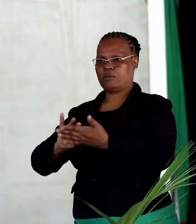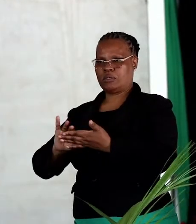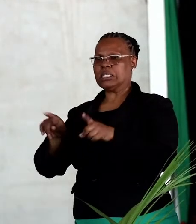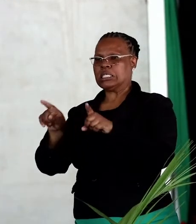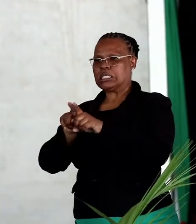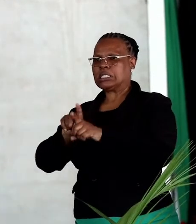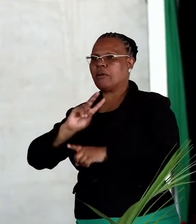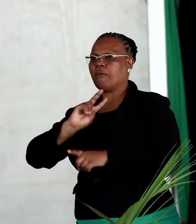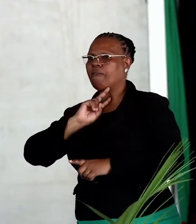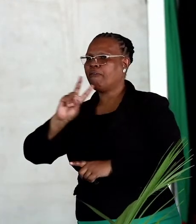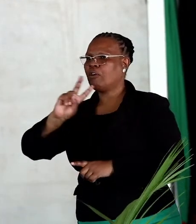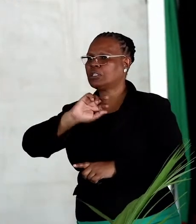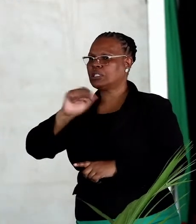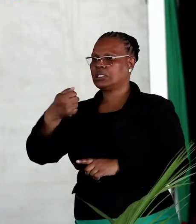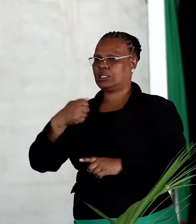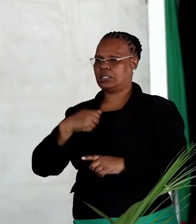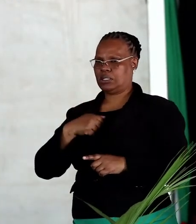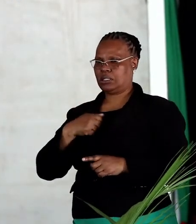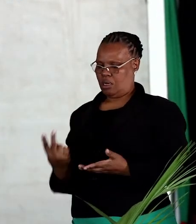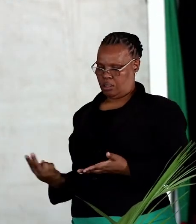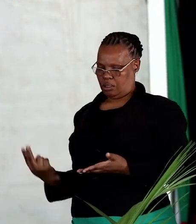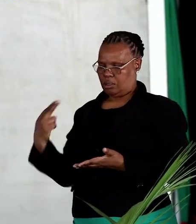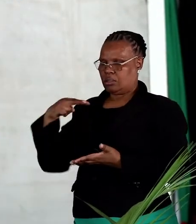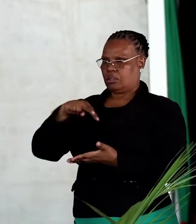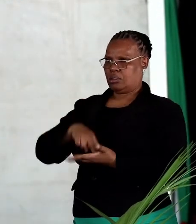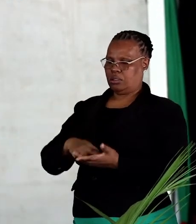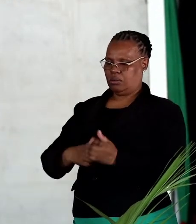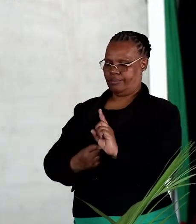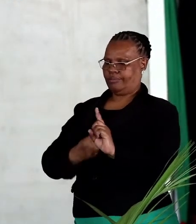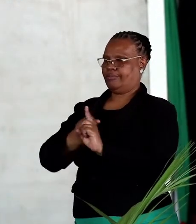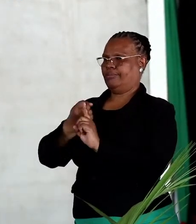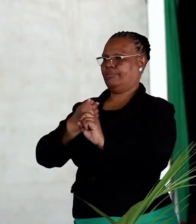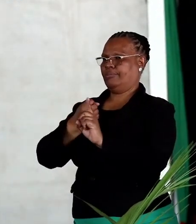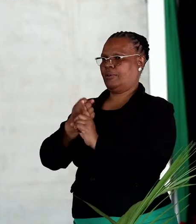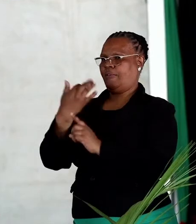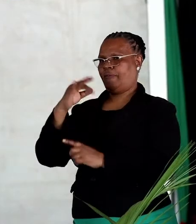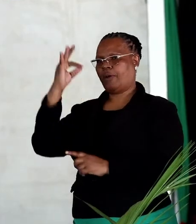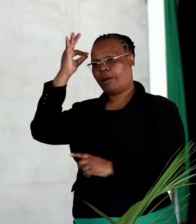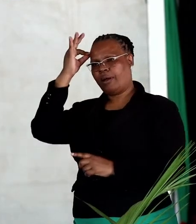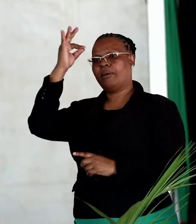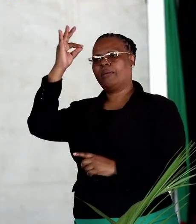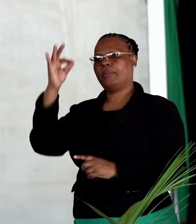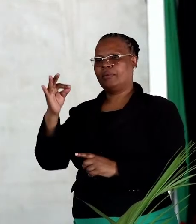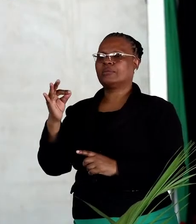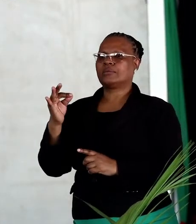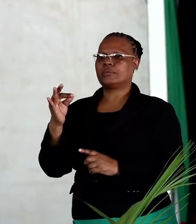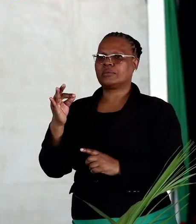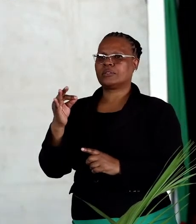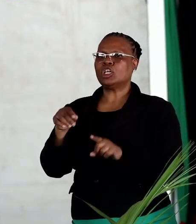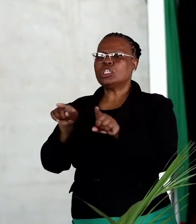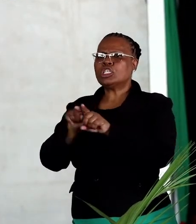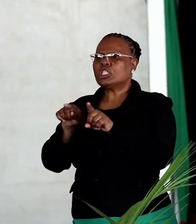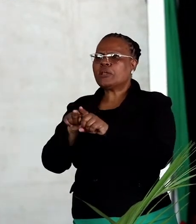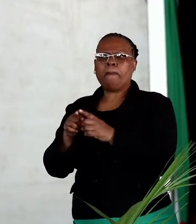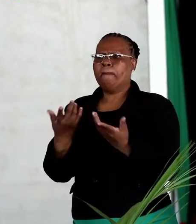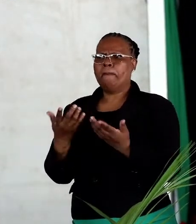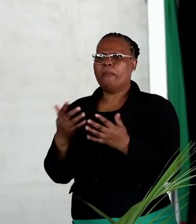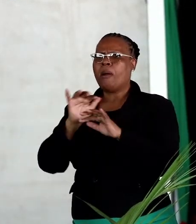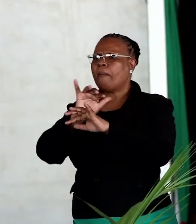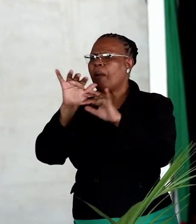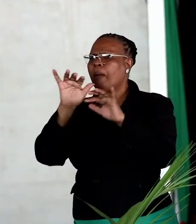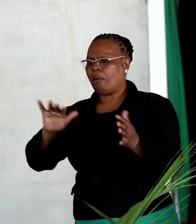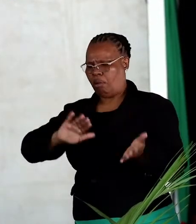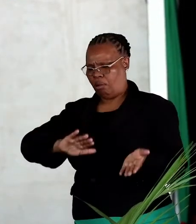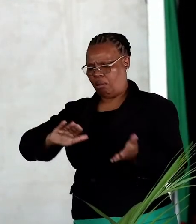let us fight for our government as like those people who died in the Bhisho Massacre